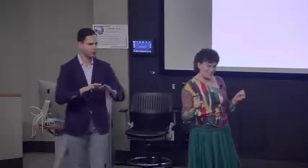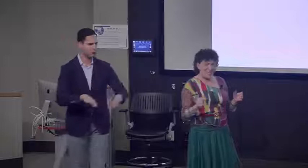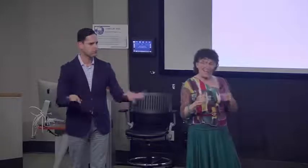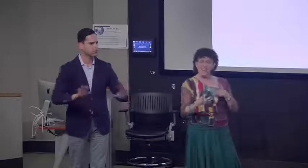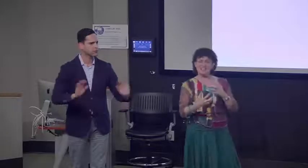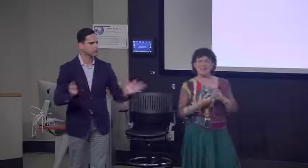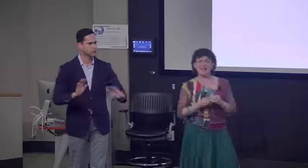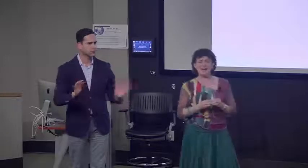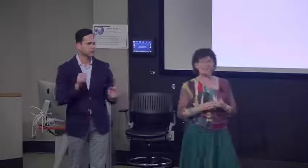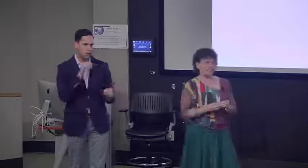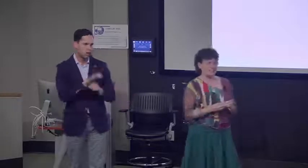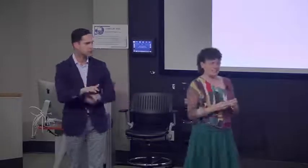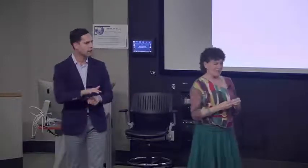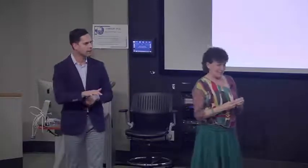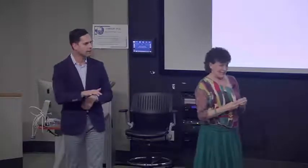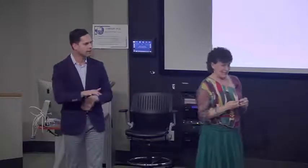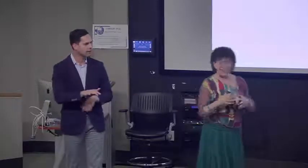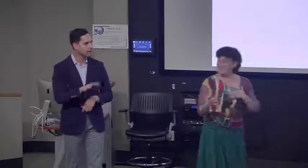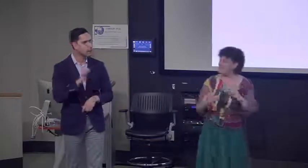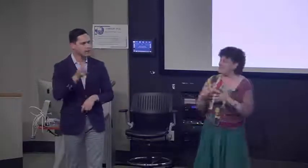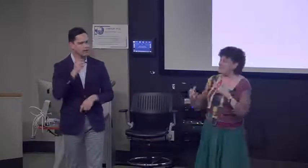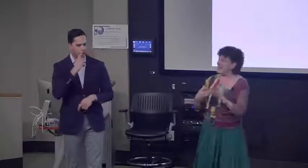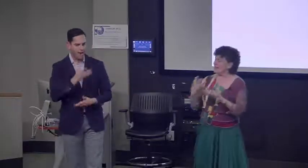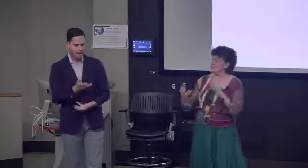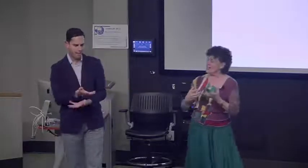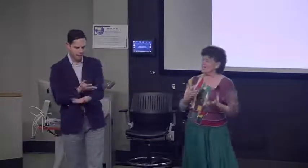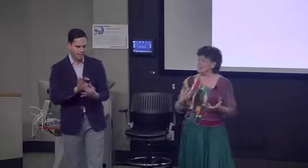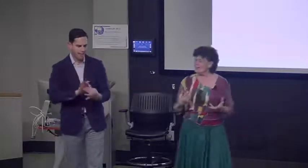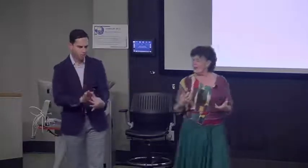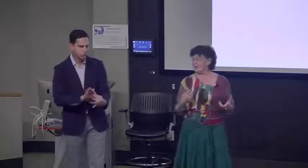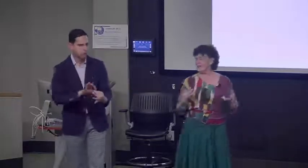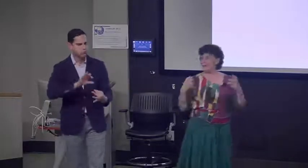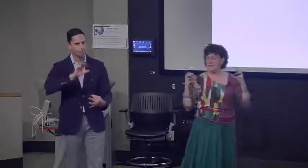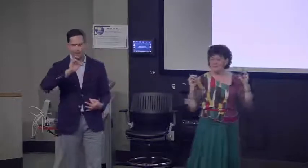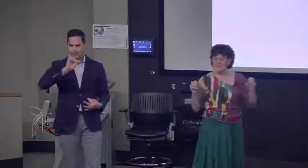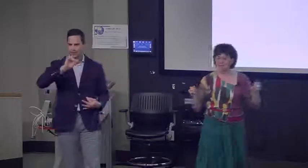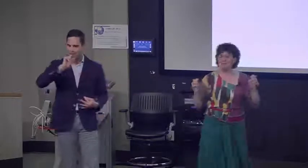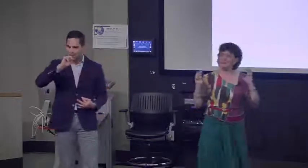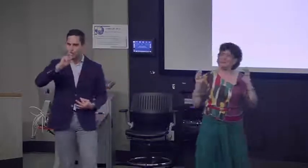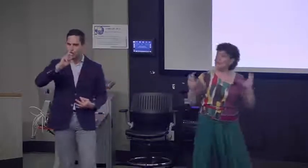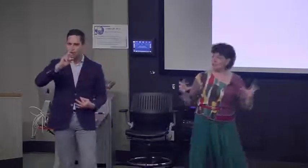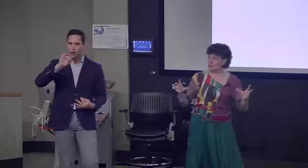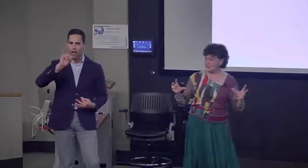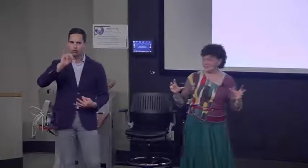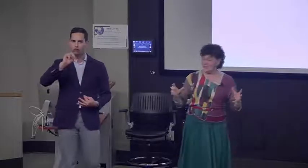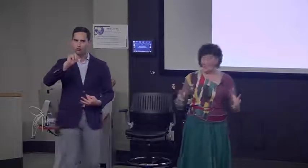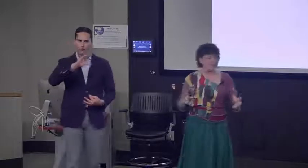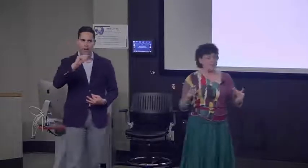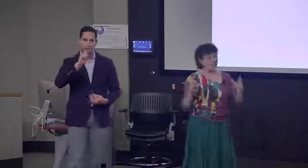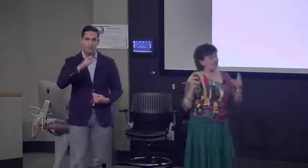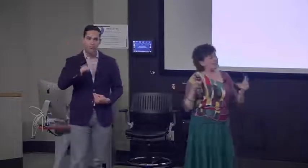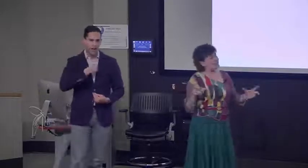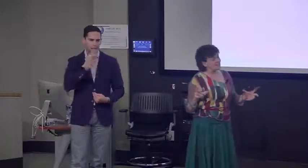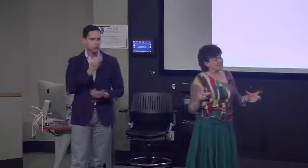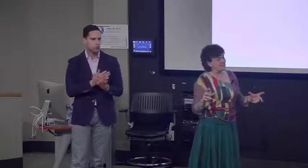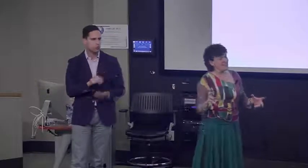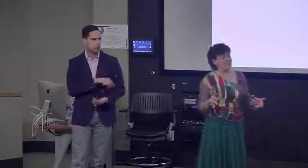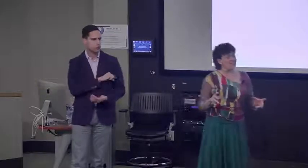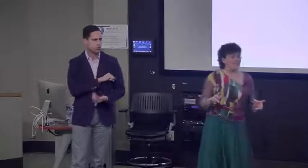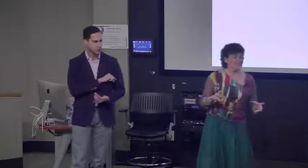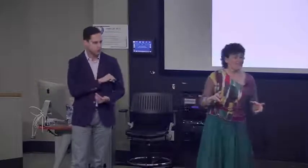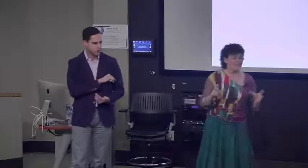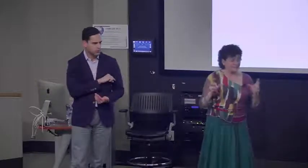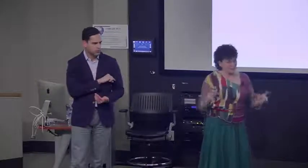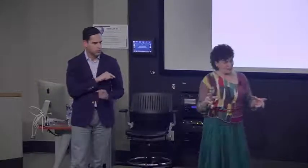ears. It's about the interaction. And the interaction has to be of a specific sort to make a dent